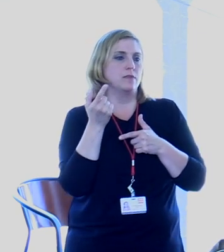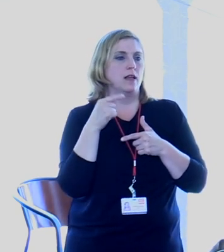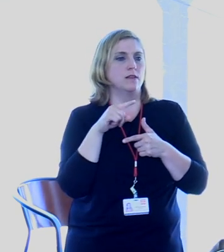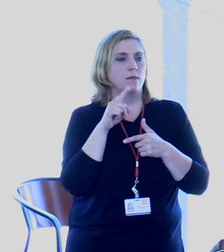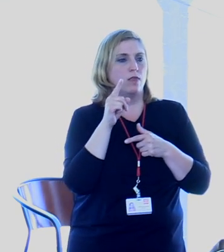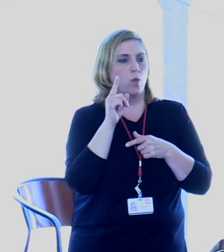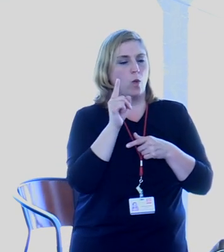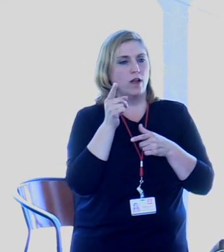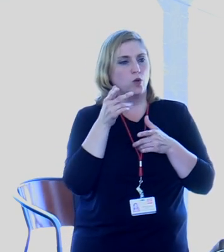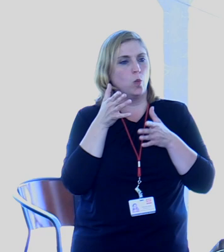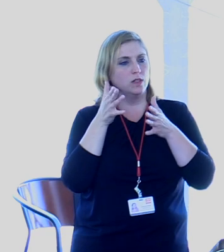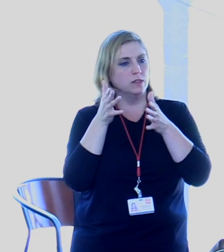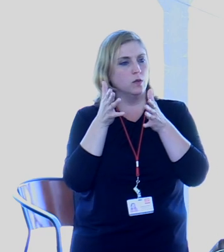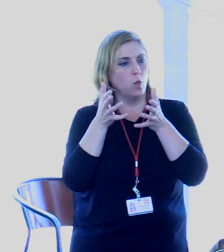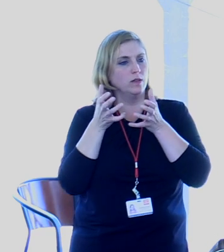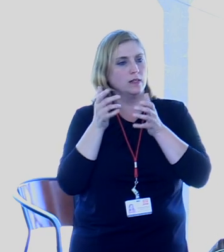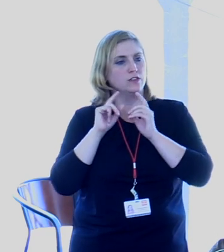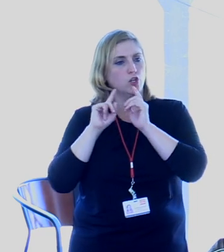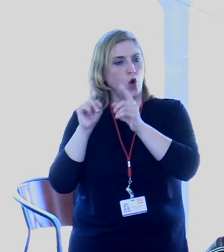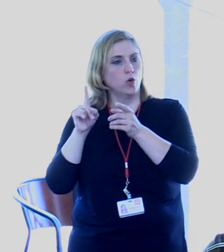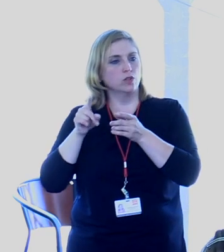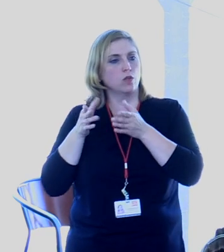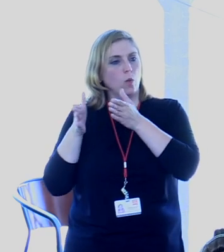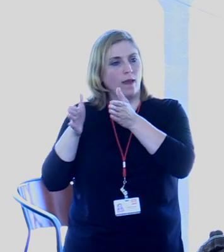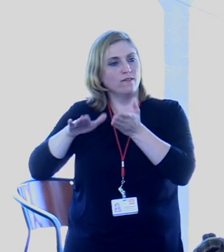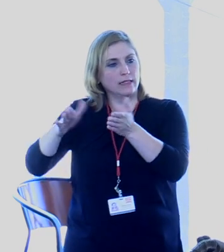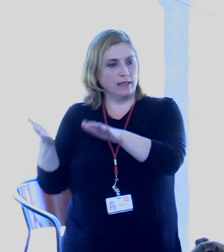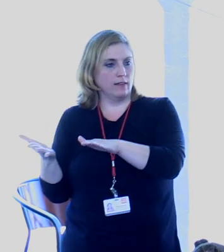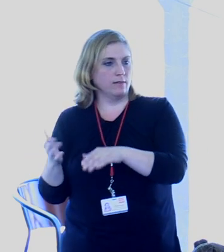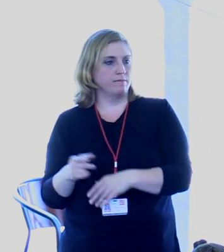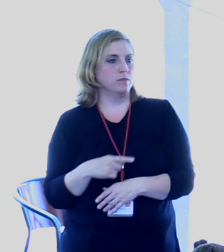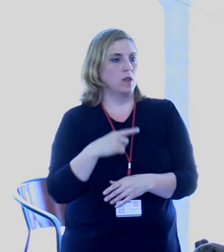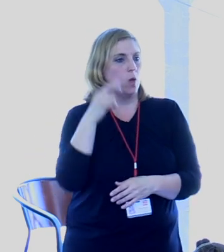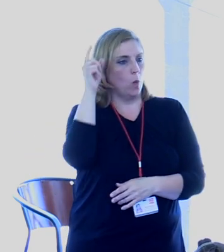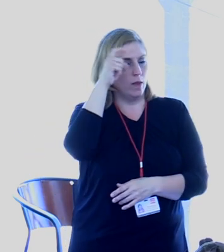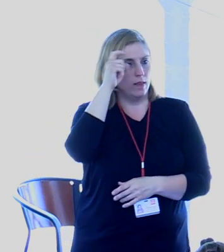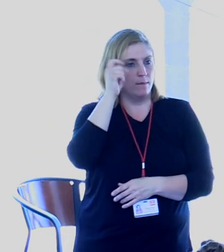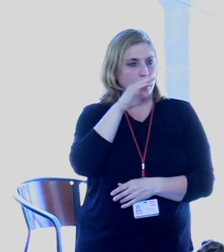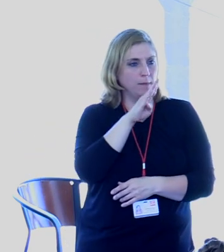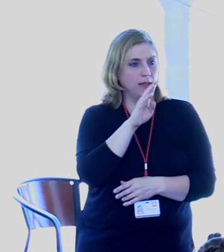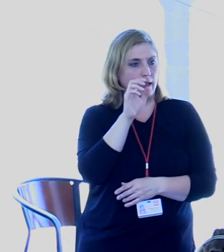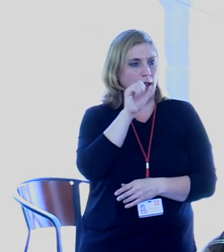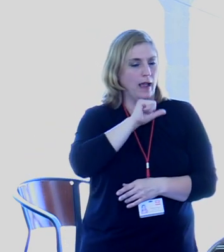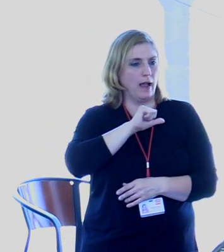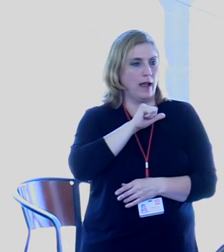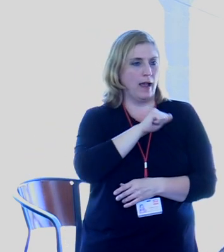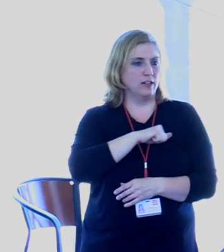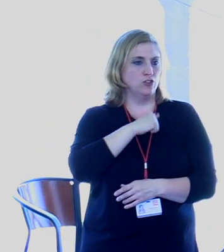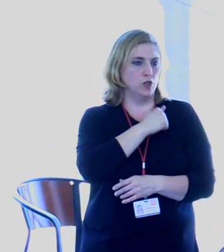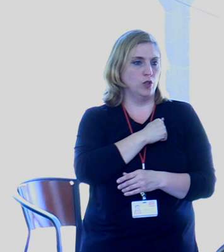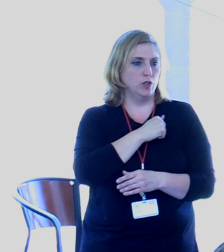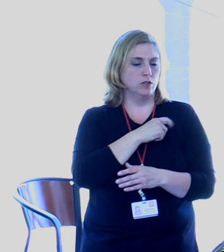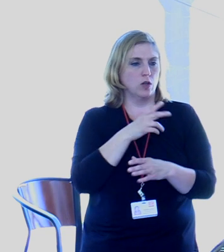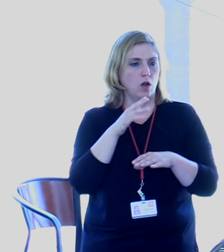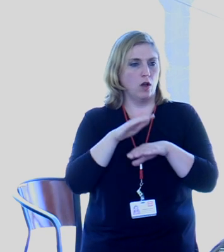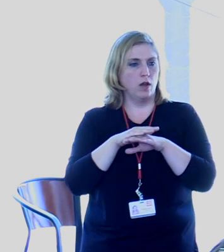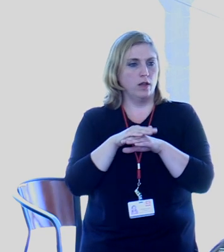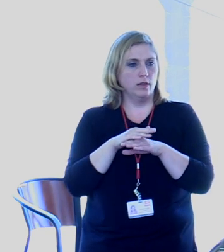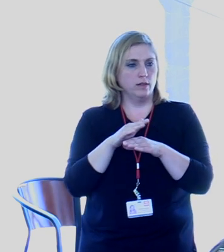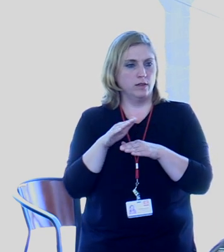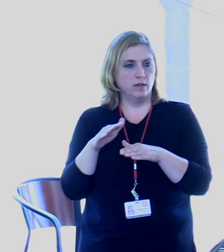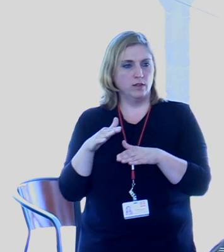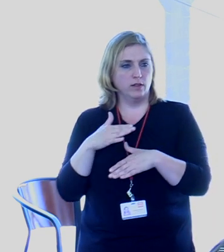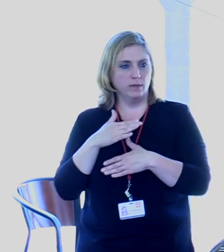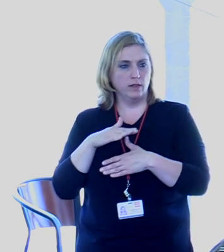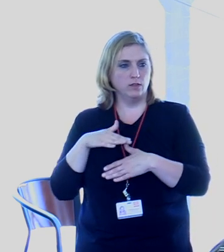death, okay? And this is why the wisdom of the Beatitudes, which turns on its head the wisdom of the world, tells us to rejoice in